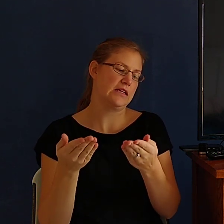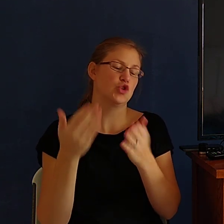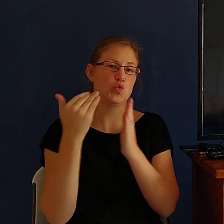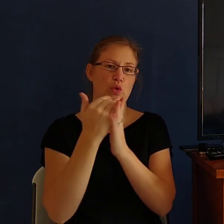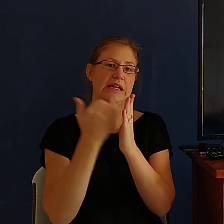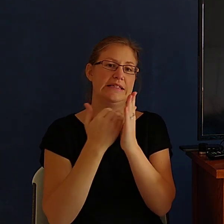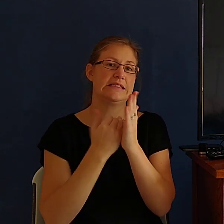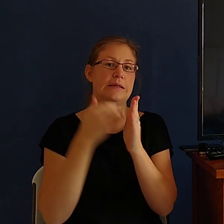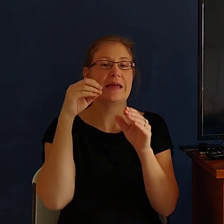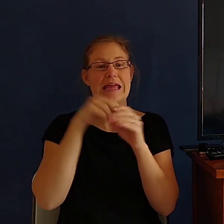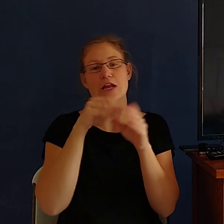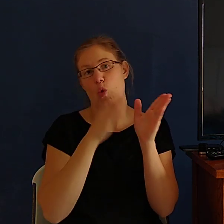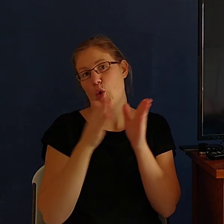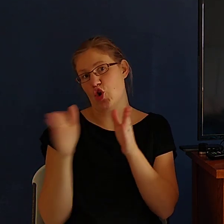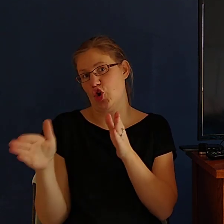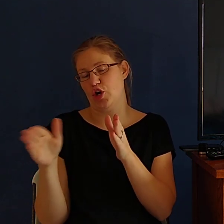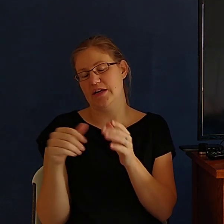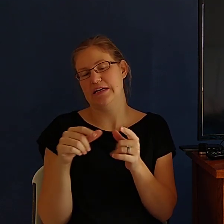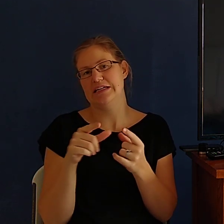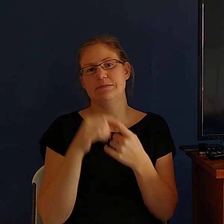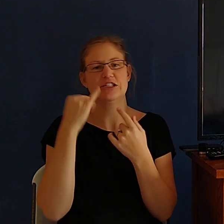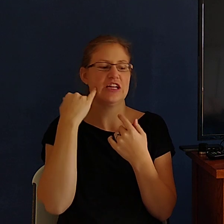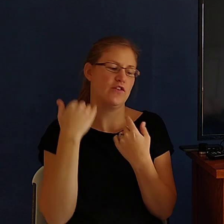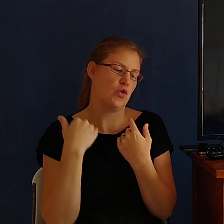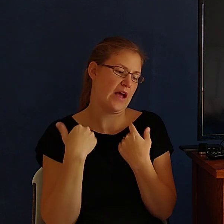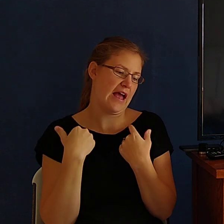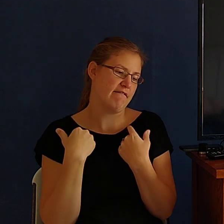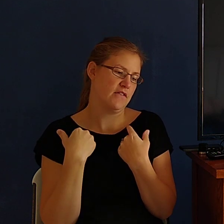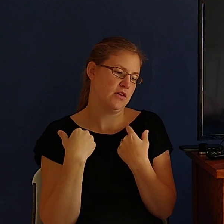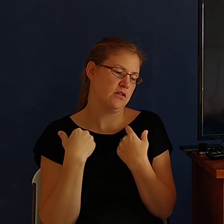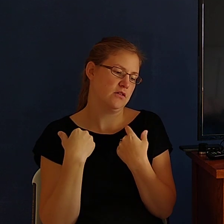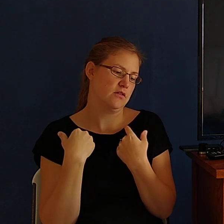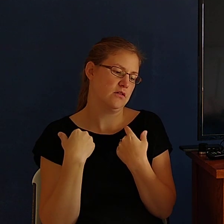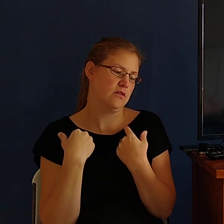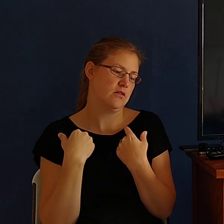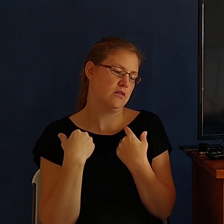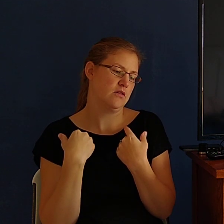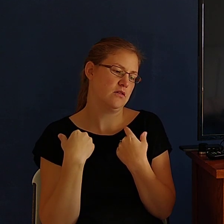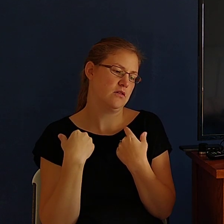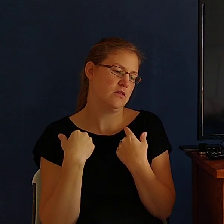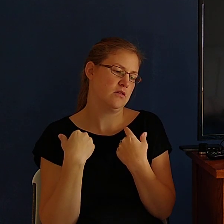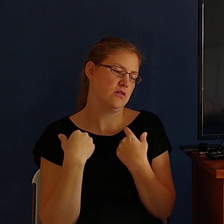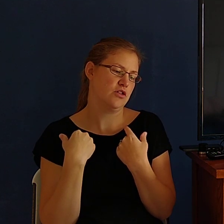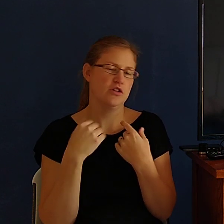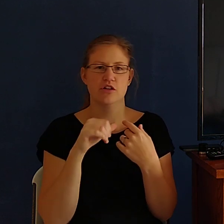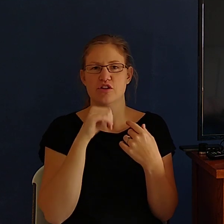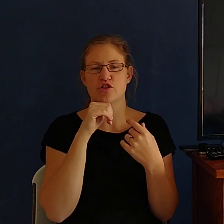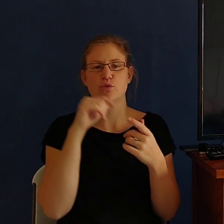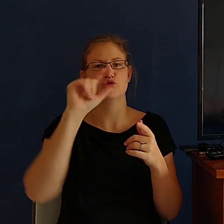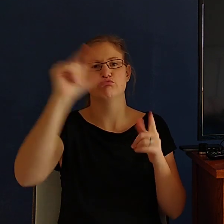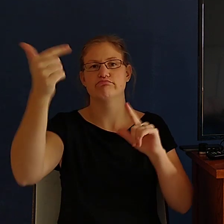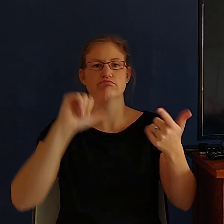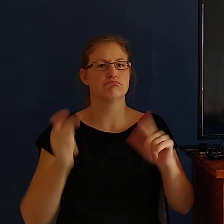order, especially if you have 1, 2, 3, so start like 1, 2, 3, not 3, 4, 6, and jump back to 0 or something like